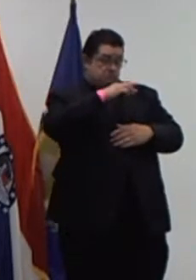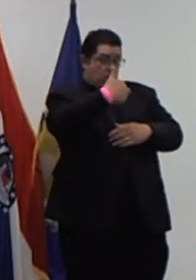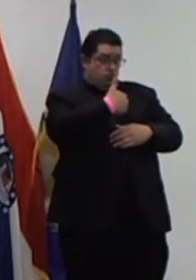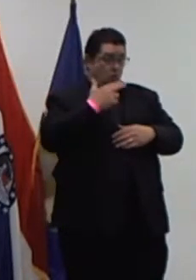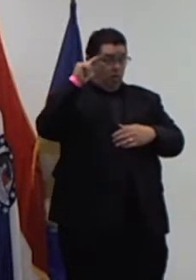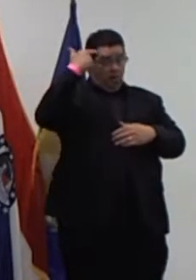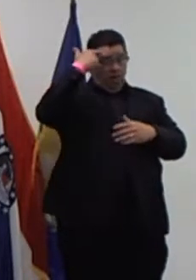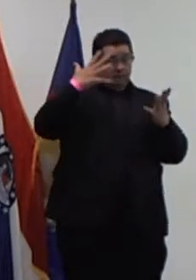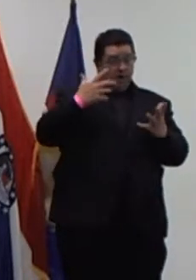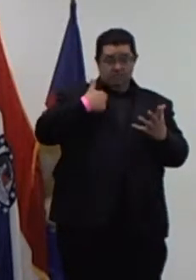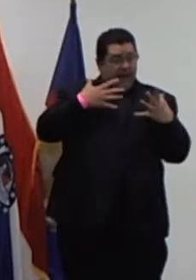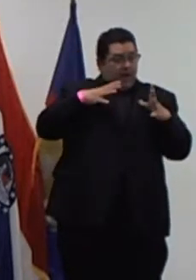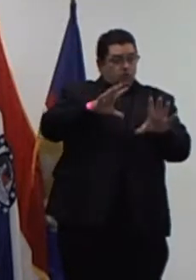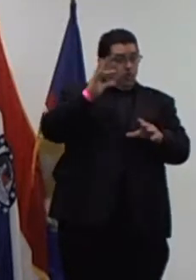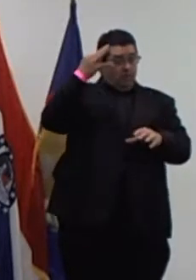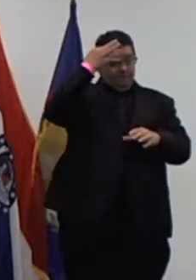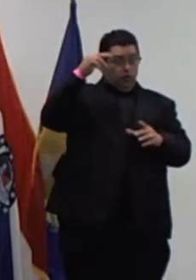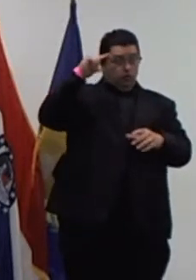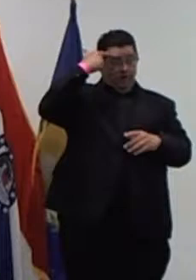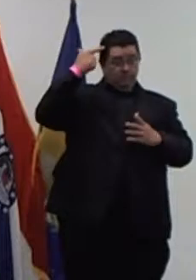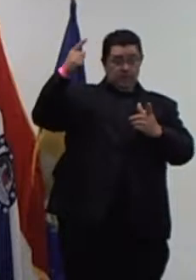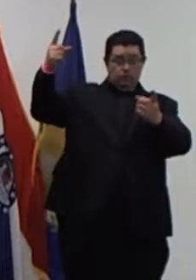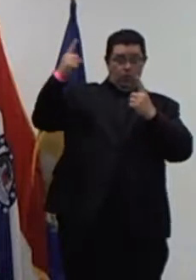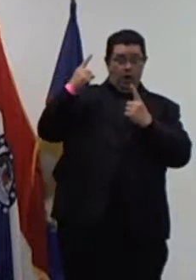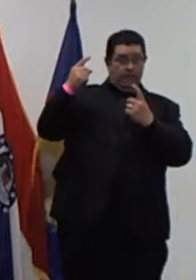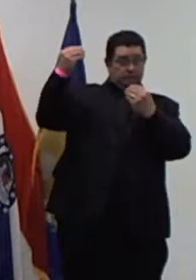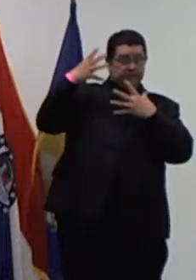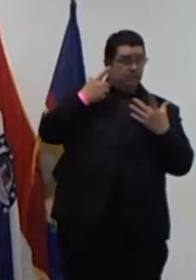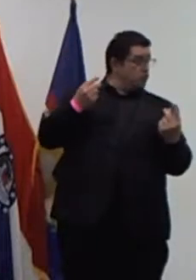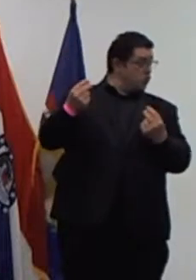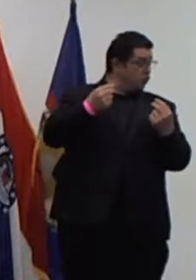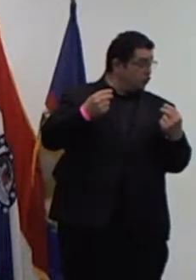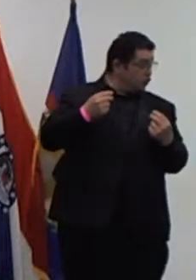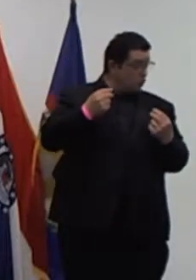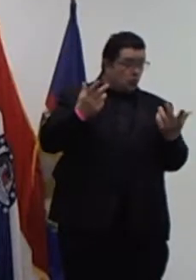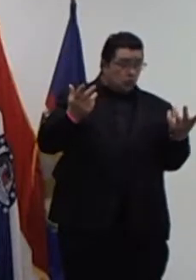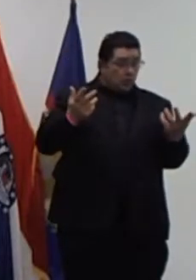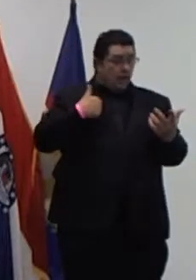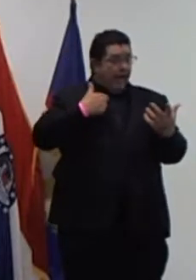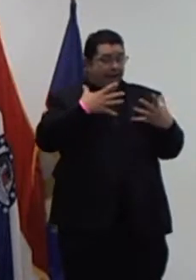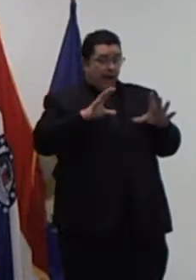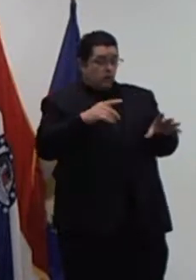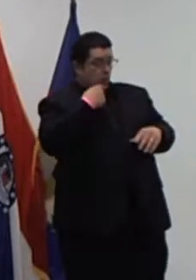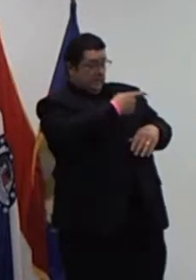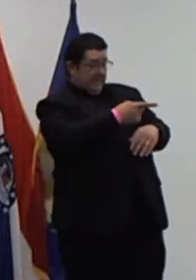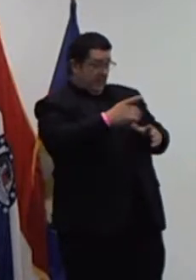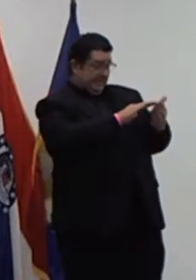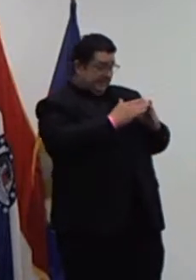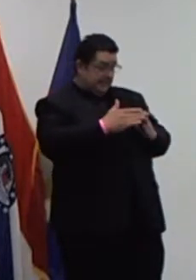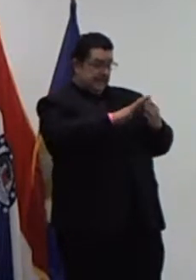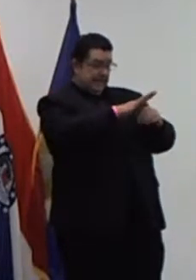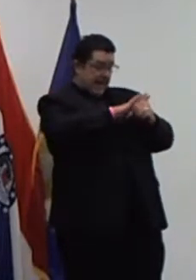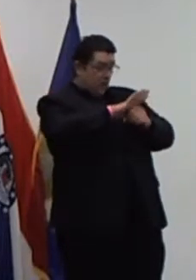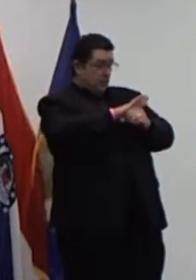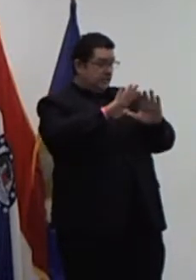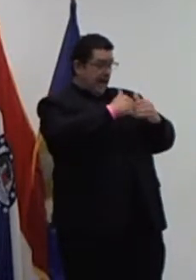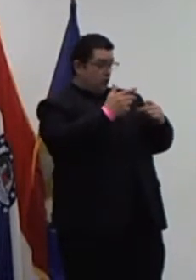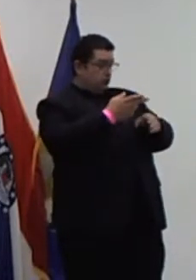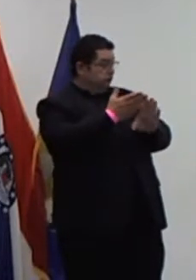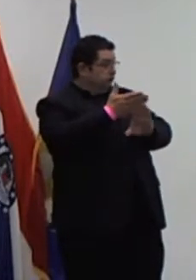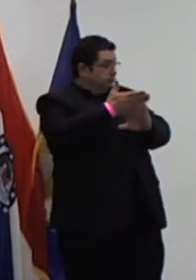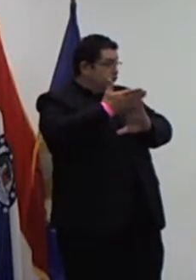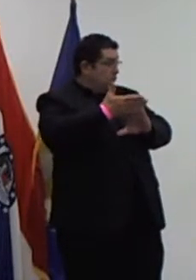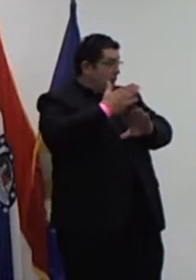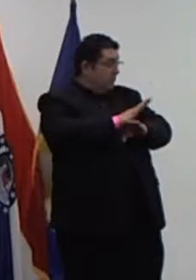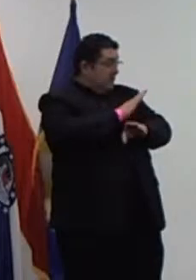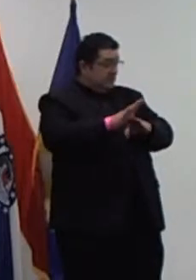federal government coming in and telling me what to do as a governor. I don't want to be telling these cities and counties exactly how to run their business. You know,